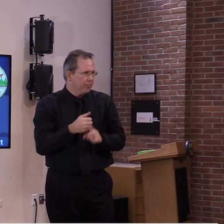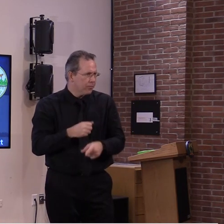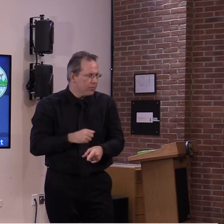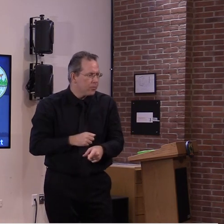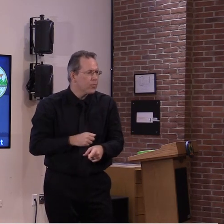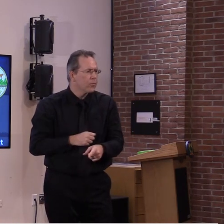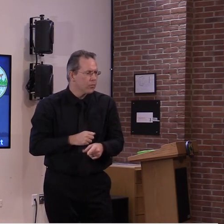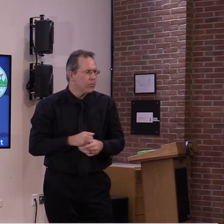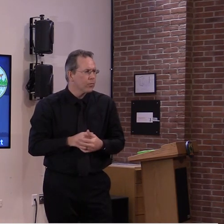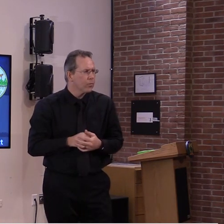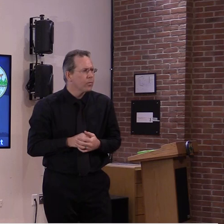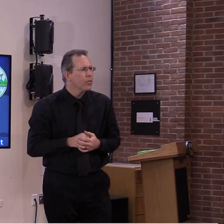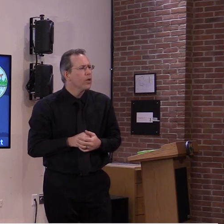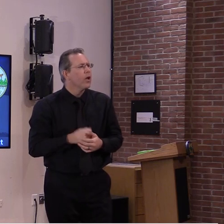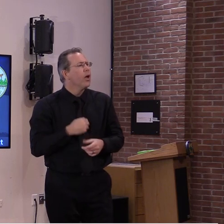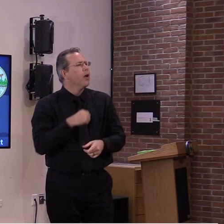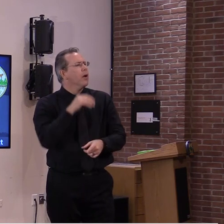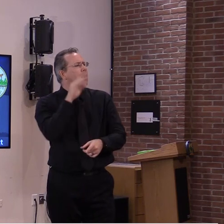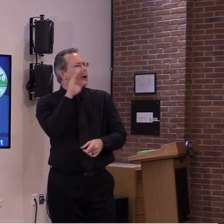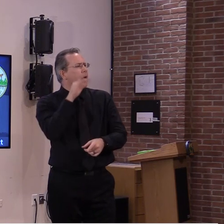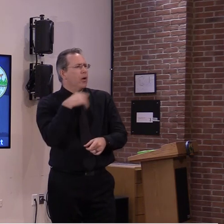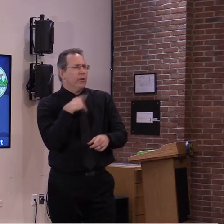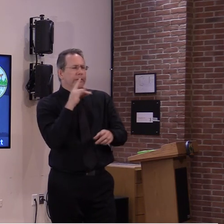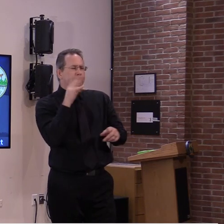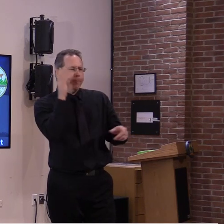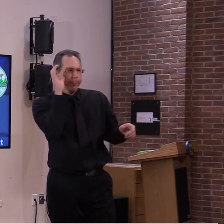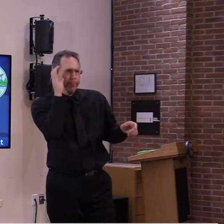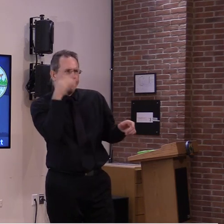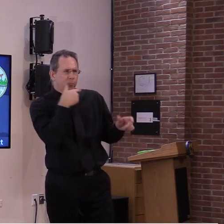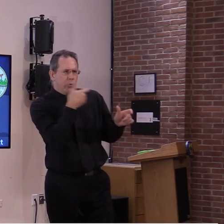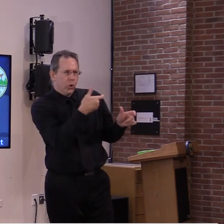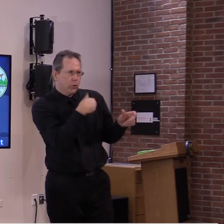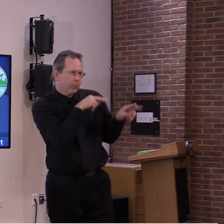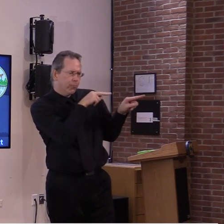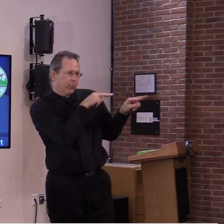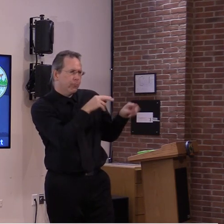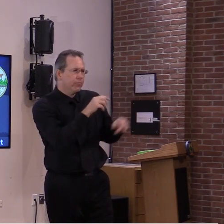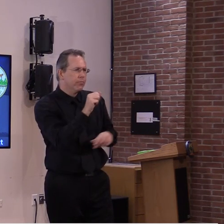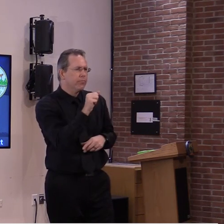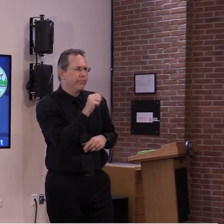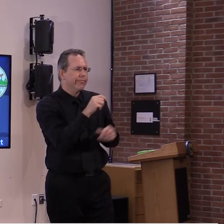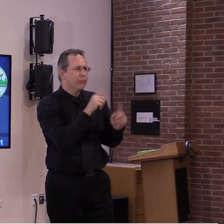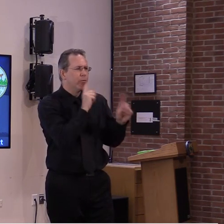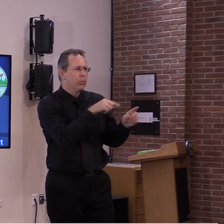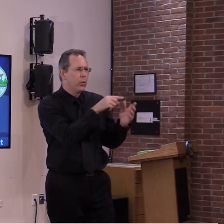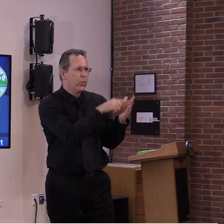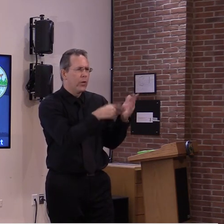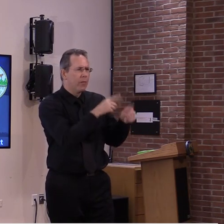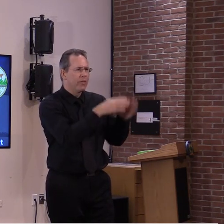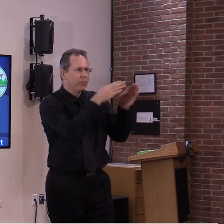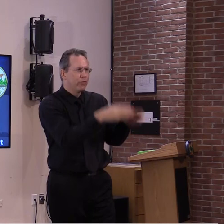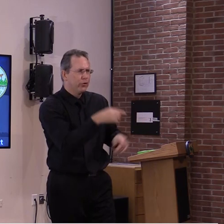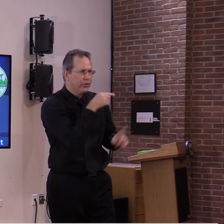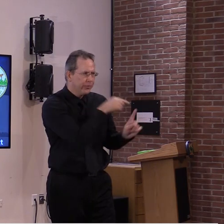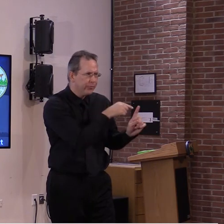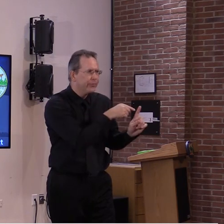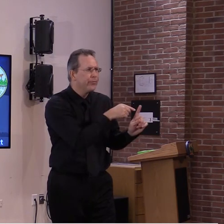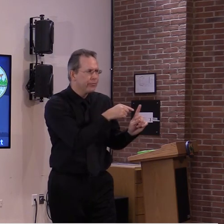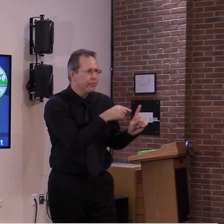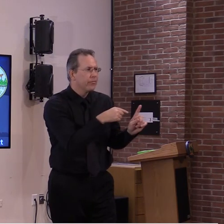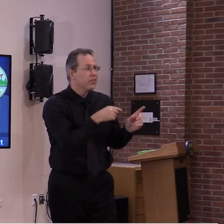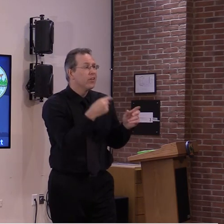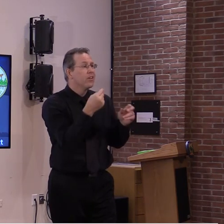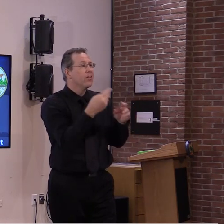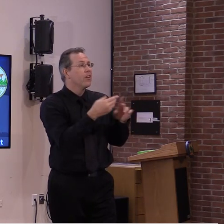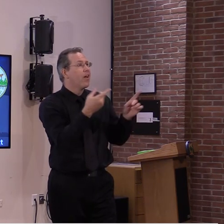and we're tracking information inbound on that suspect for several days prior to the federal government's